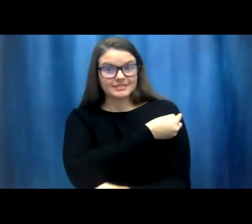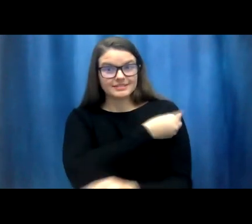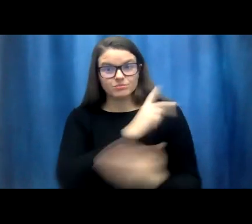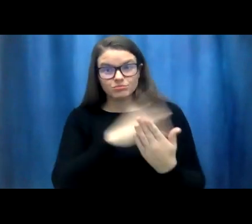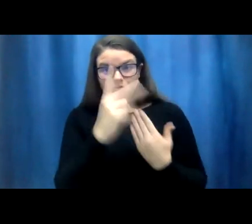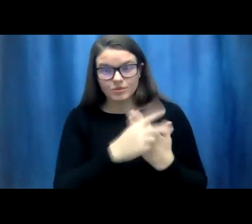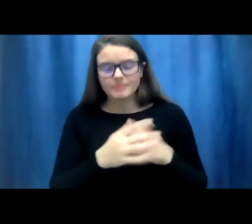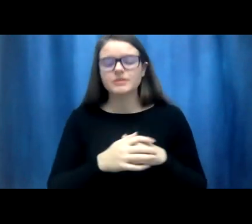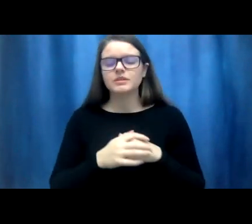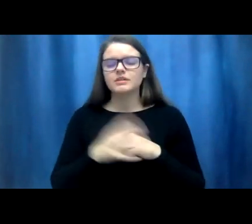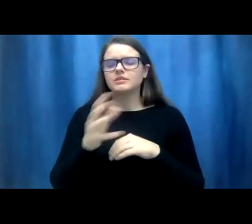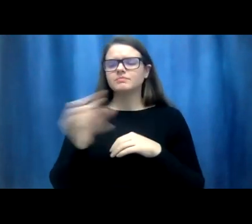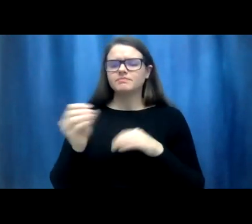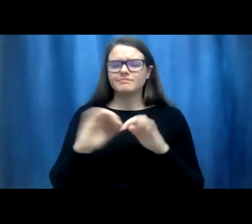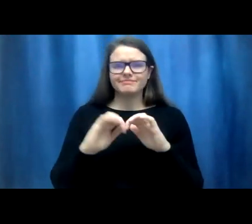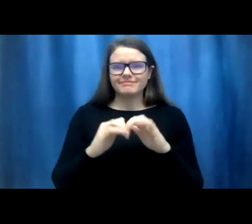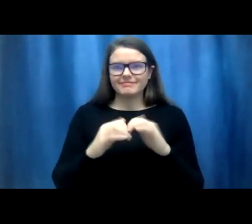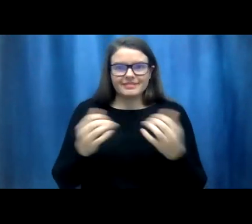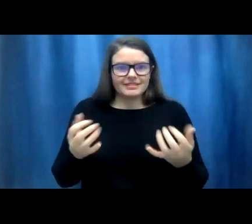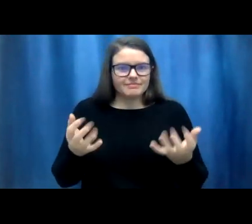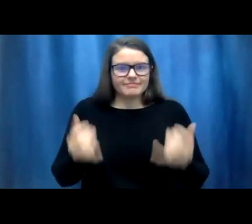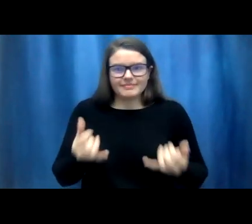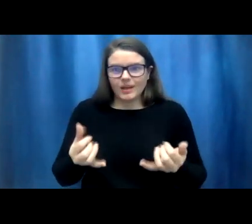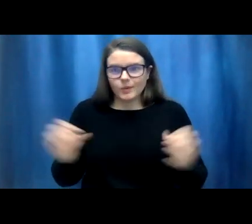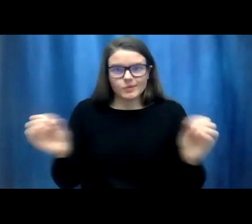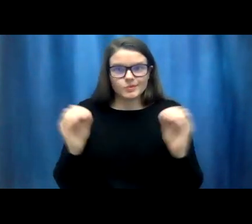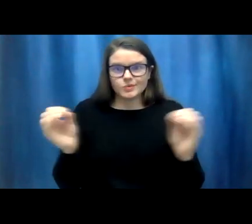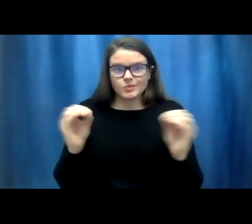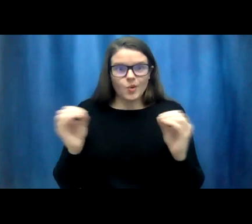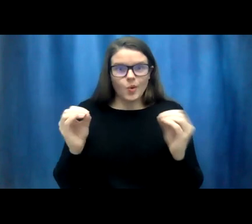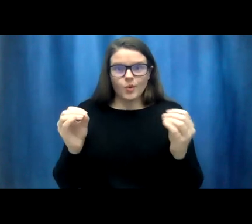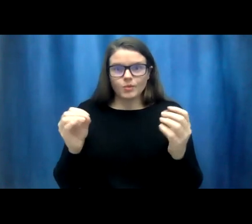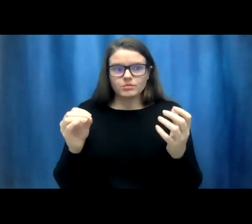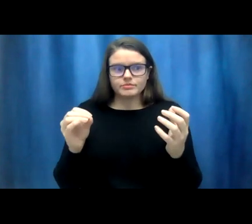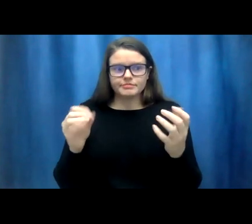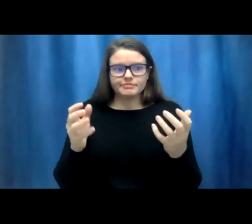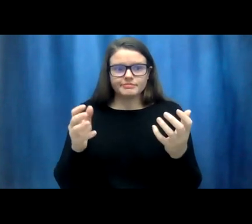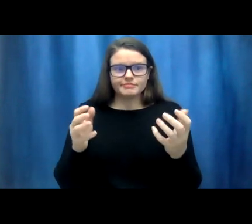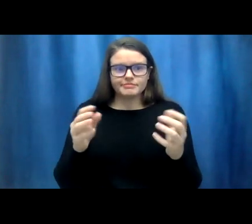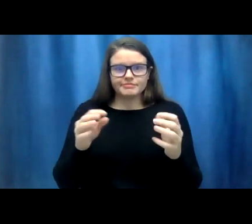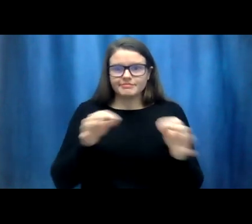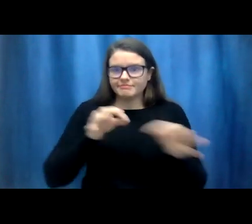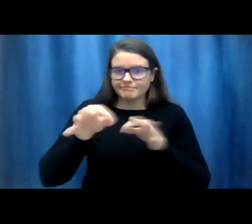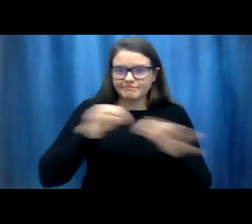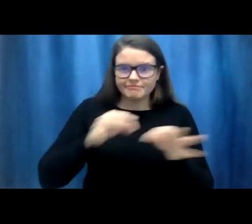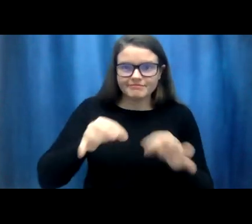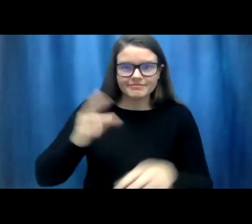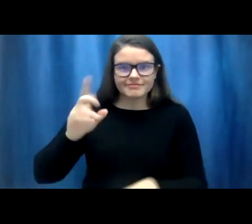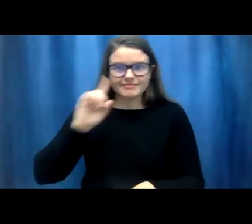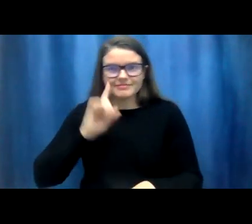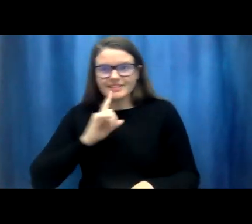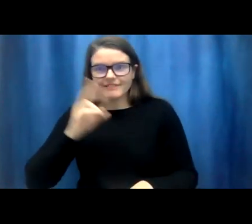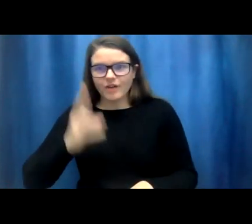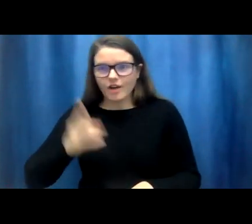program, and how there's no real definition that the deaf and hard of hearing community fit